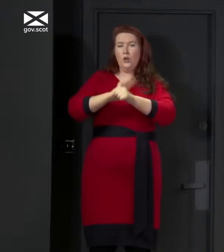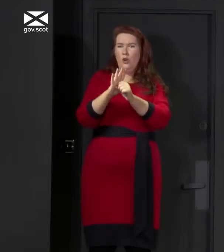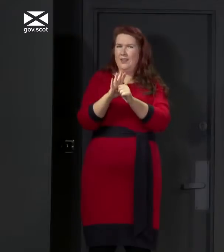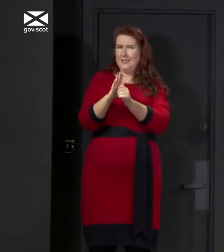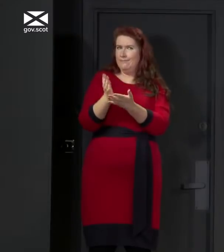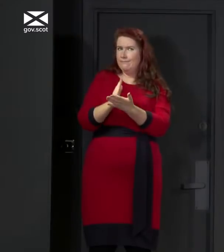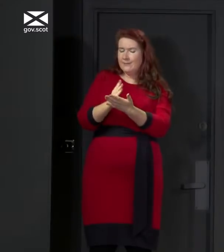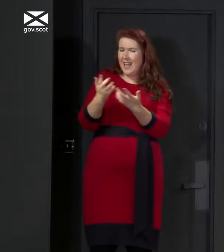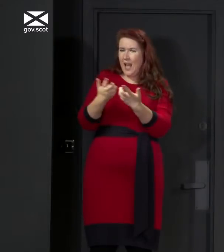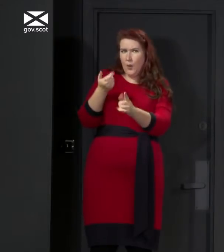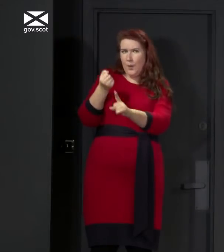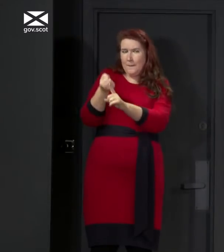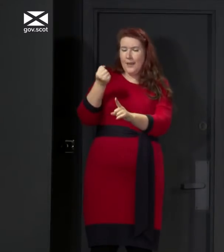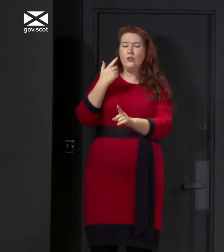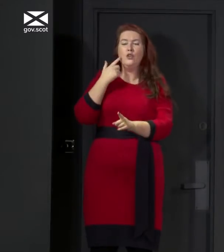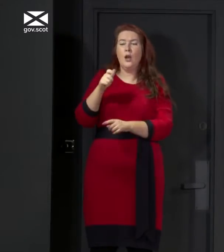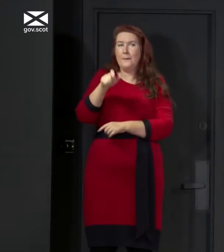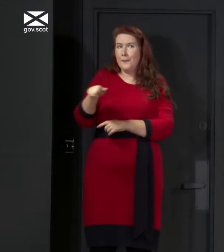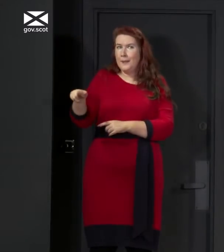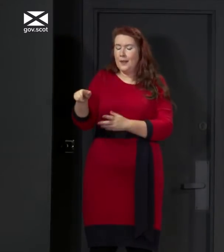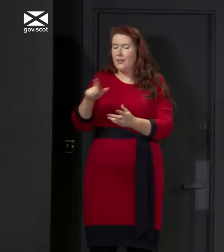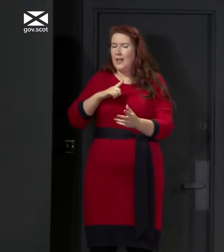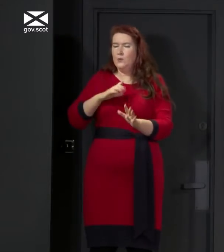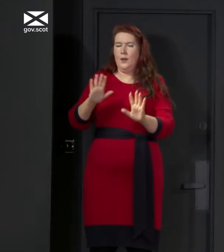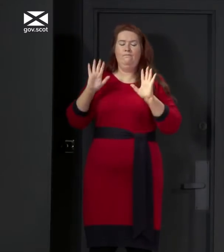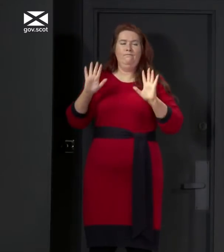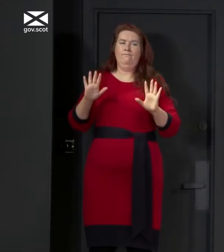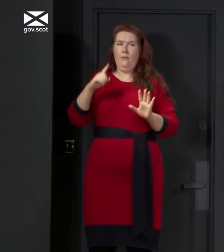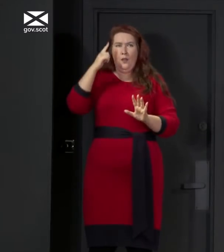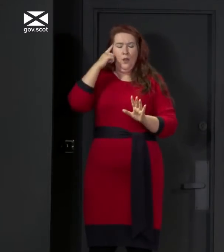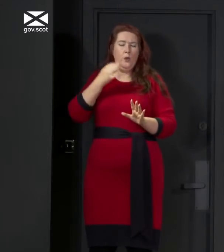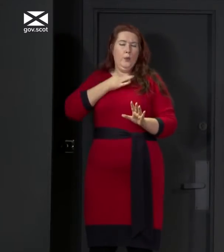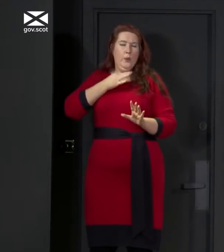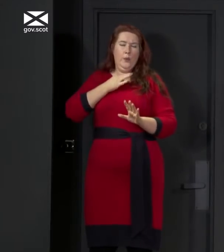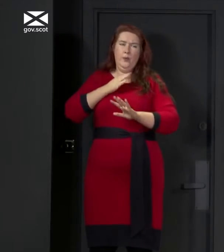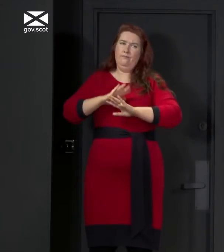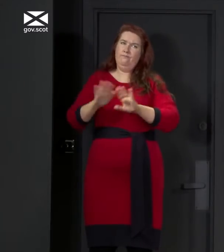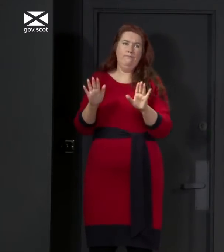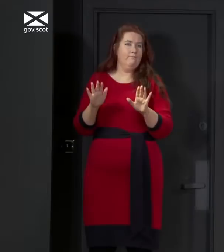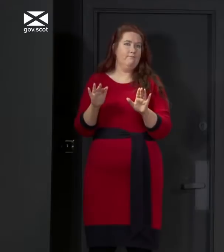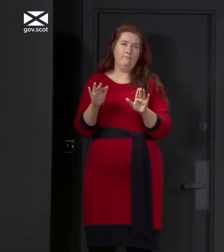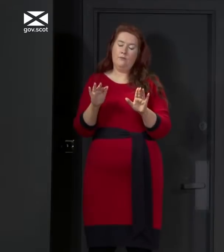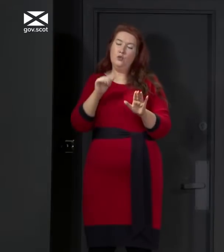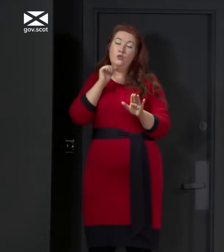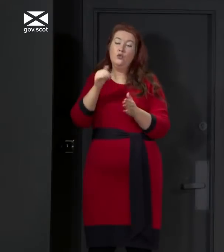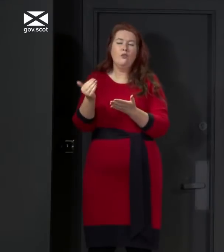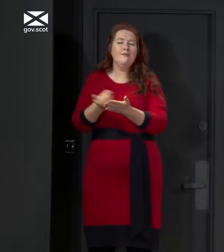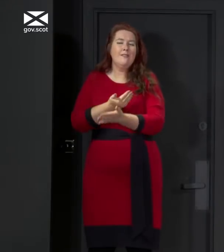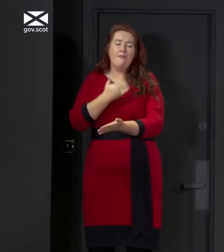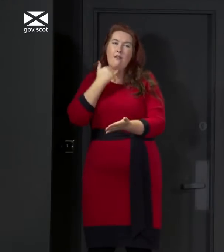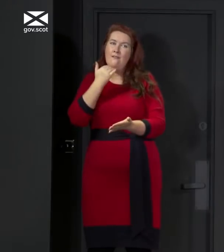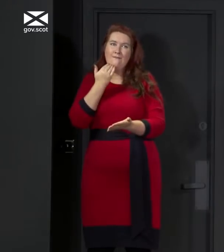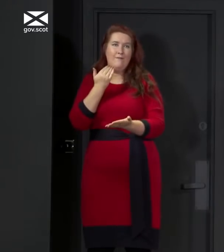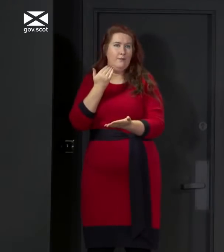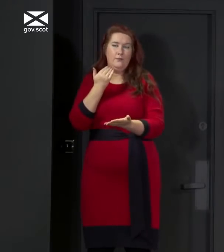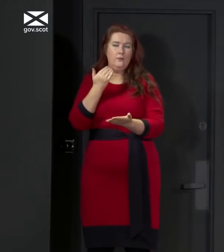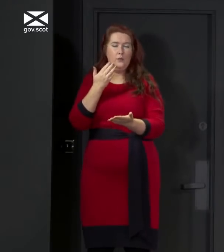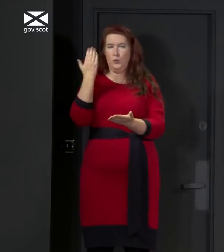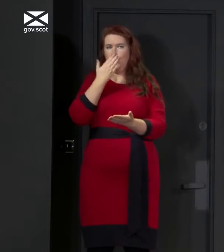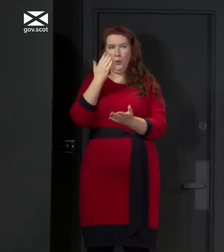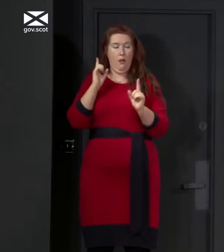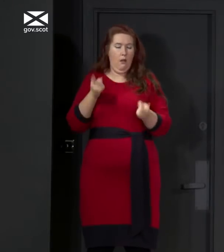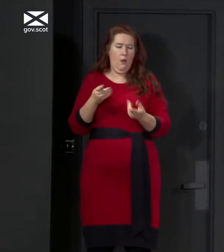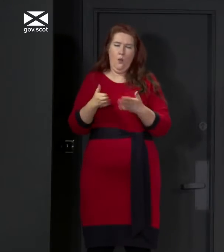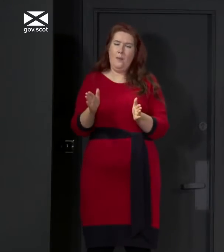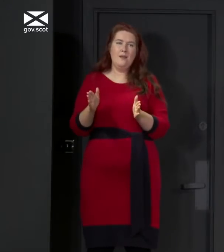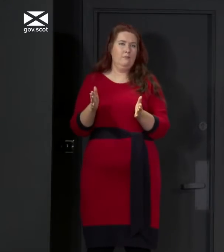those two things together lead us to the judgment that it is not safe enough to have schools open right